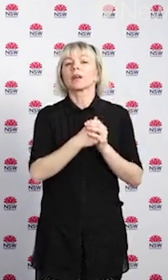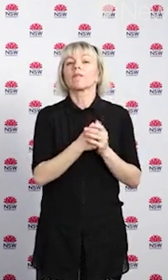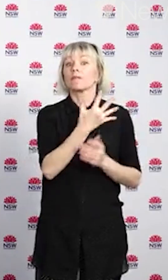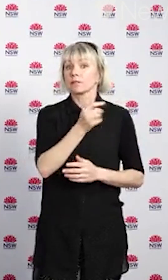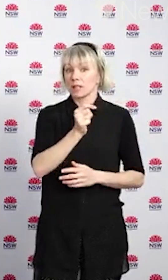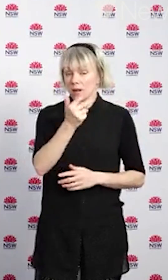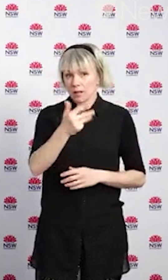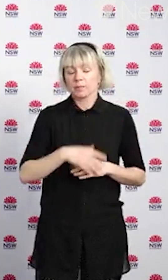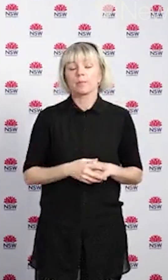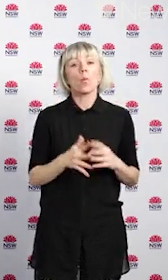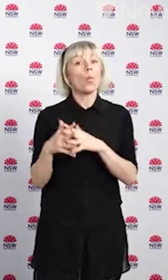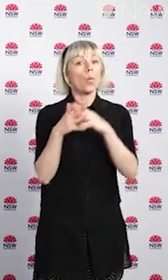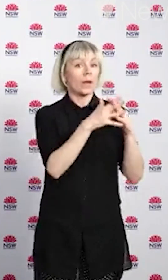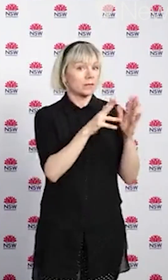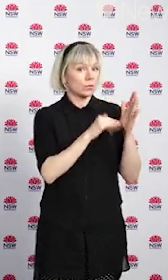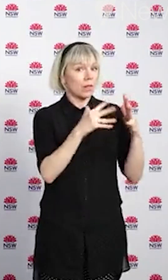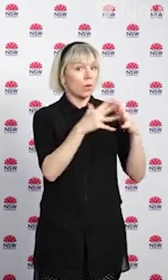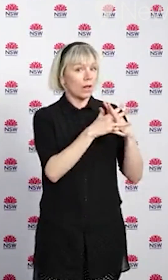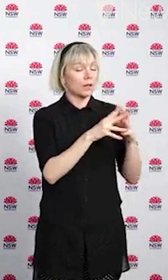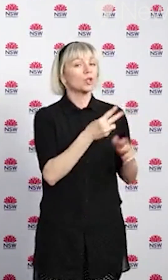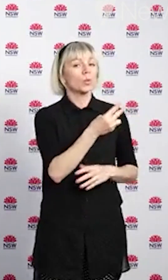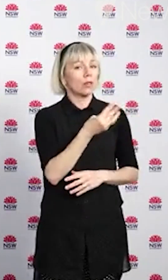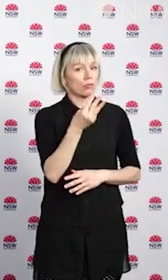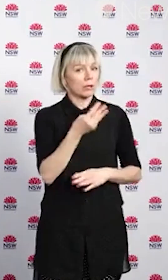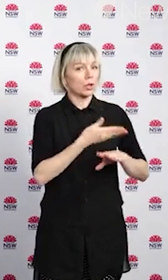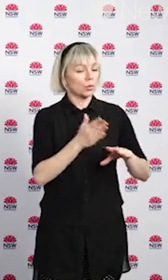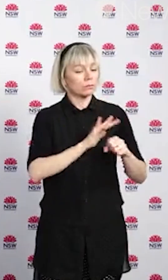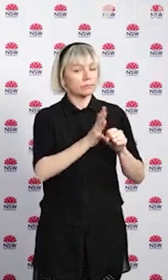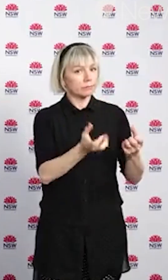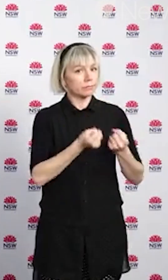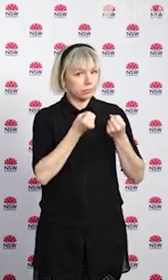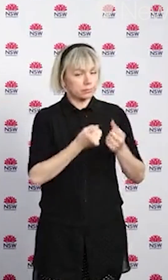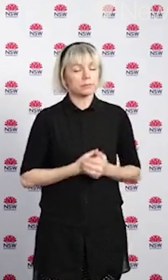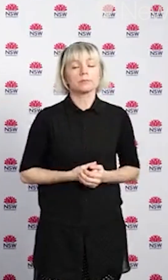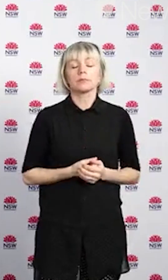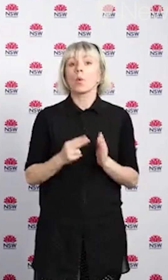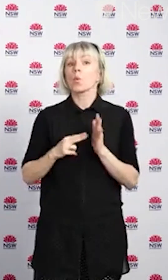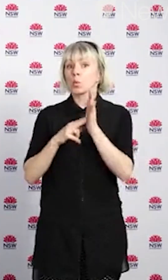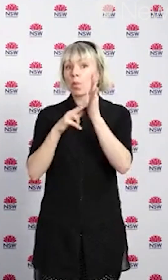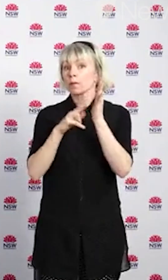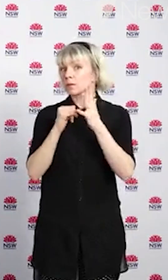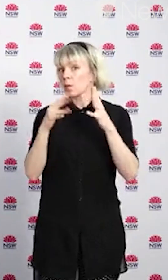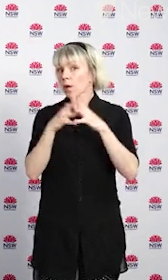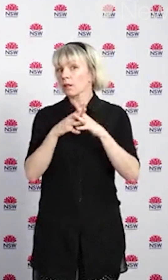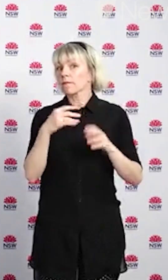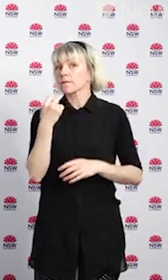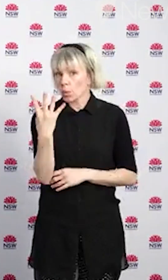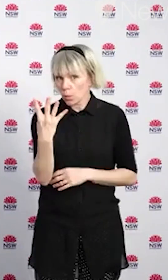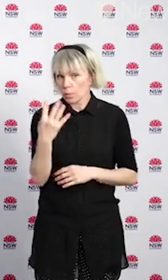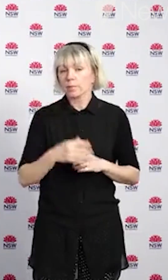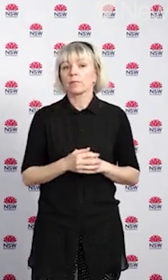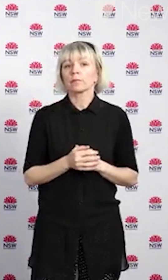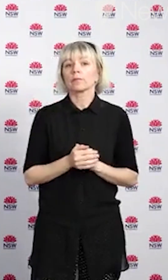Western New South Wales there were 23 new cases. In Northern New South Wales 4. In the